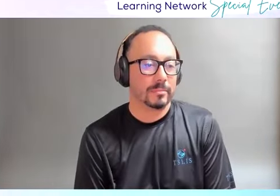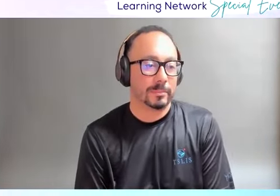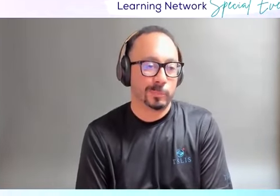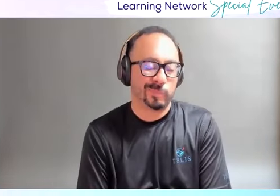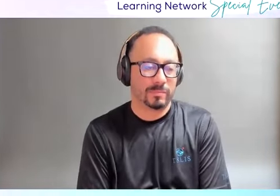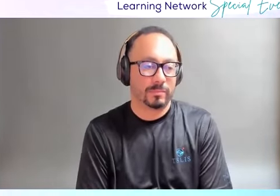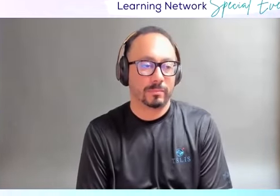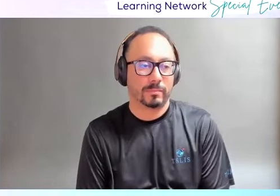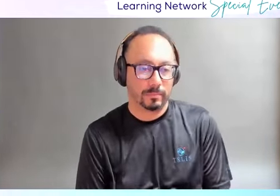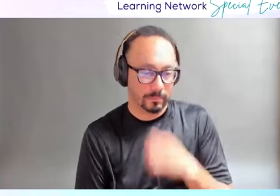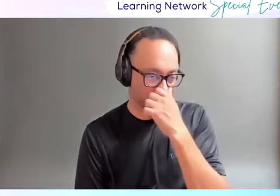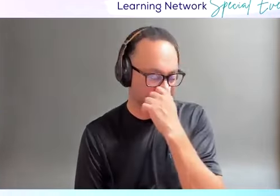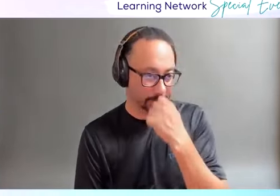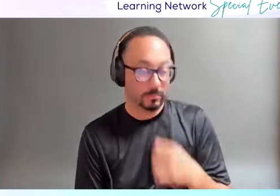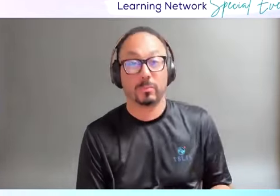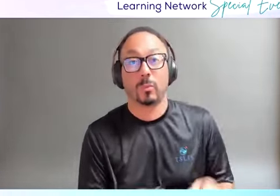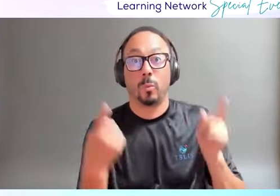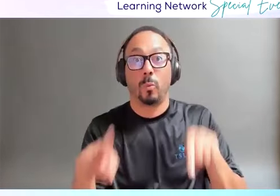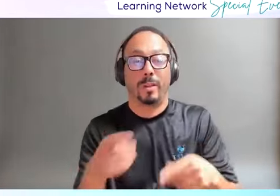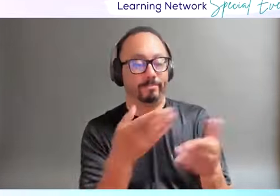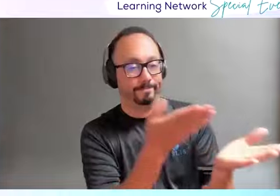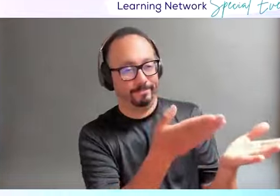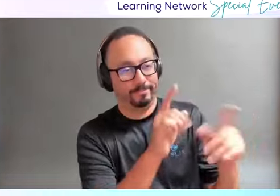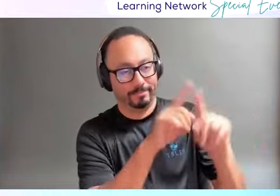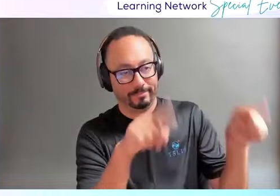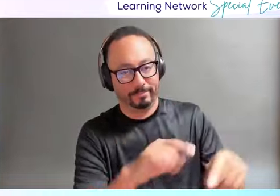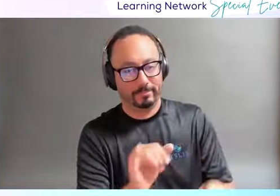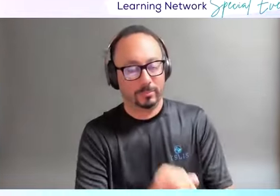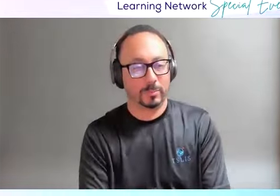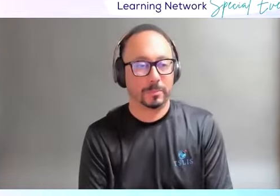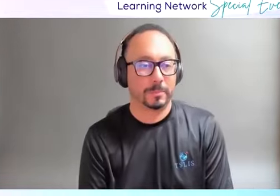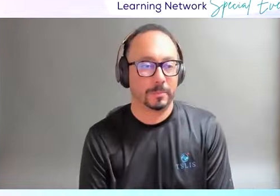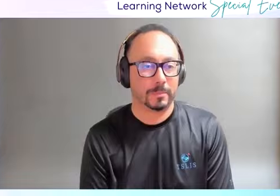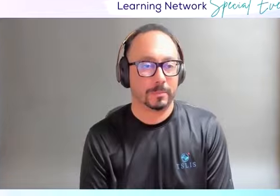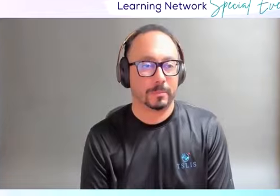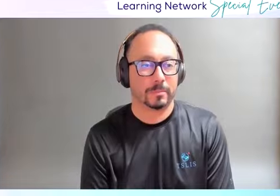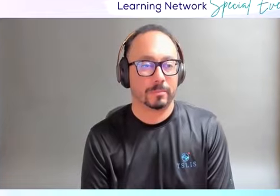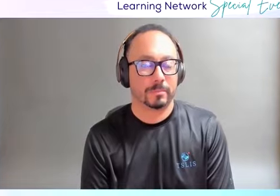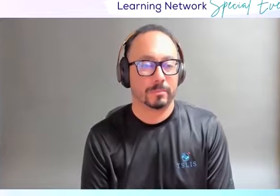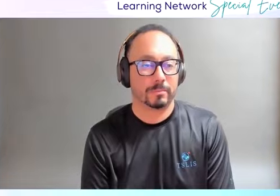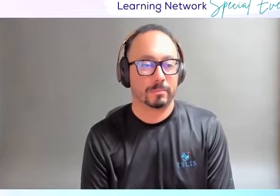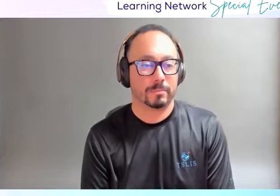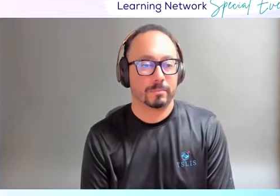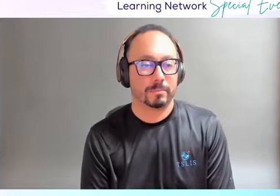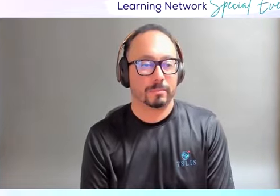take place on September 23rd, 2025 from 1 to 2:30 p.m. and will feature members of